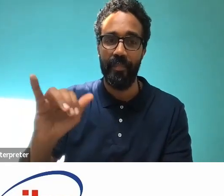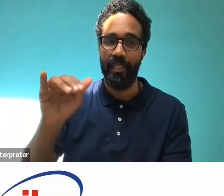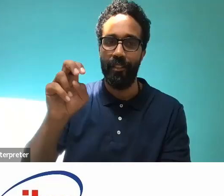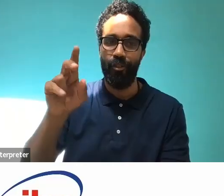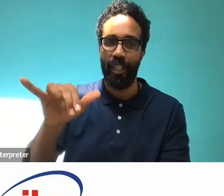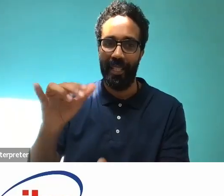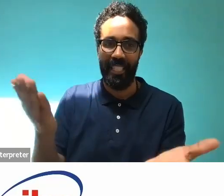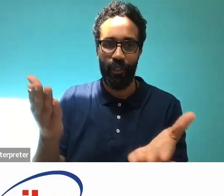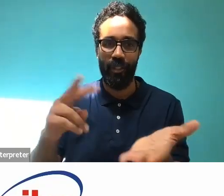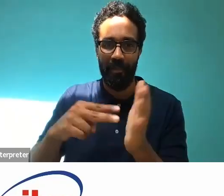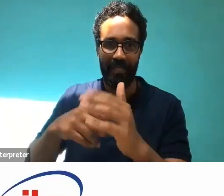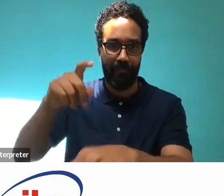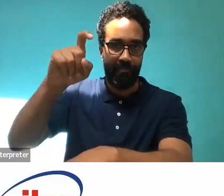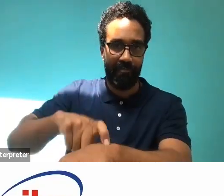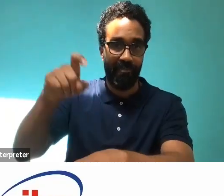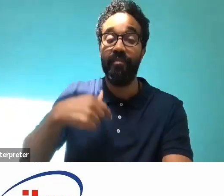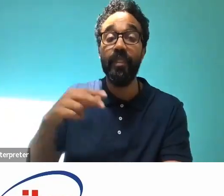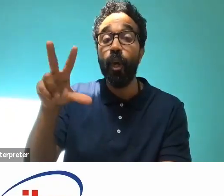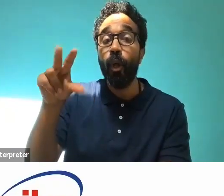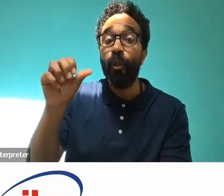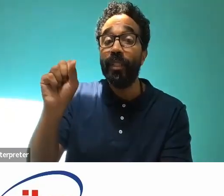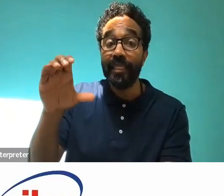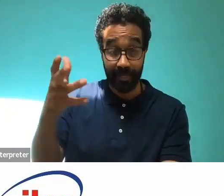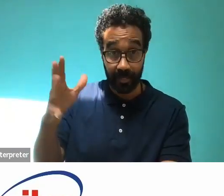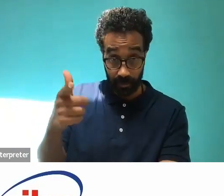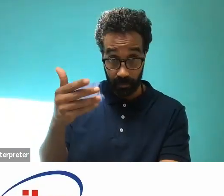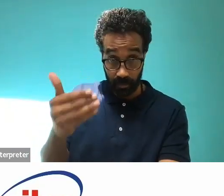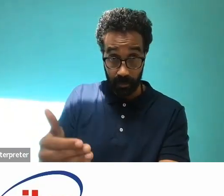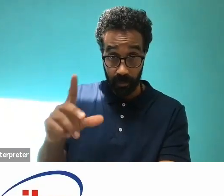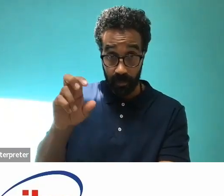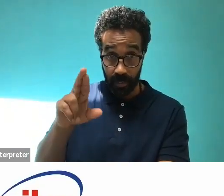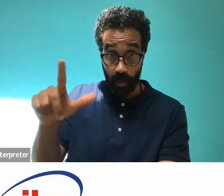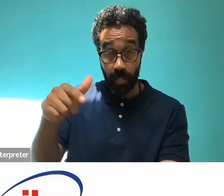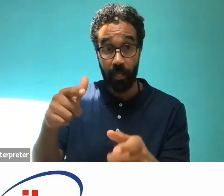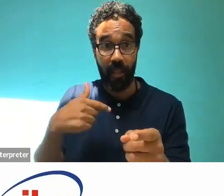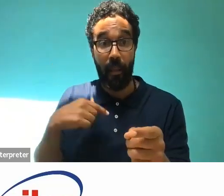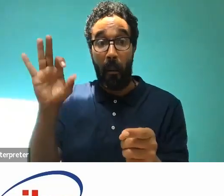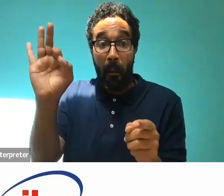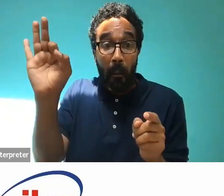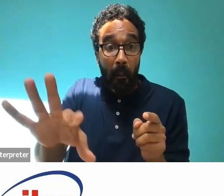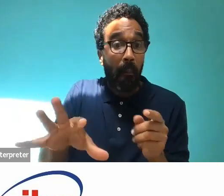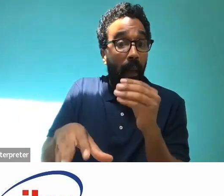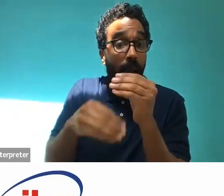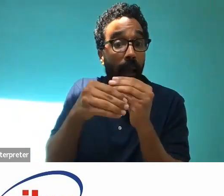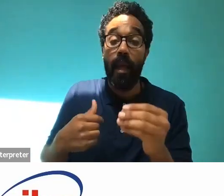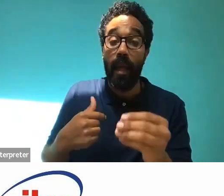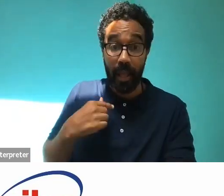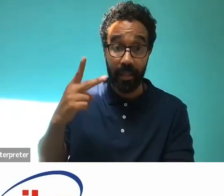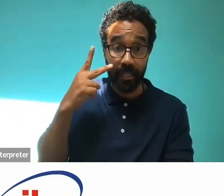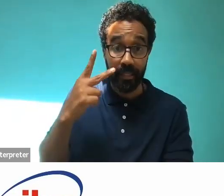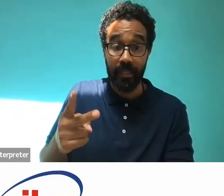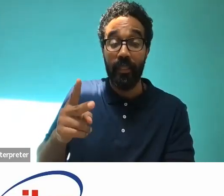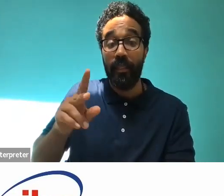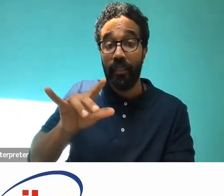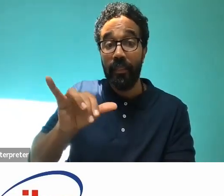Yeah, Probably about 30 seconds. Go ahead, Daryl. Could I just add, I see the same drifting